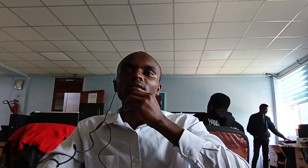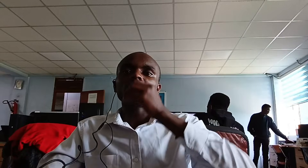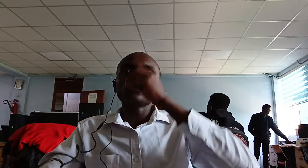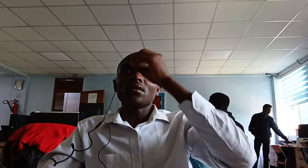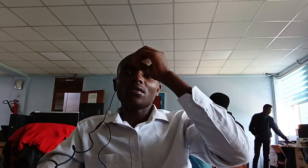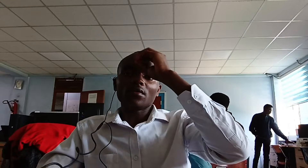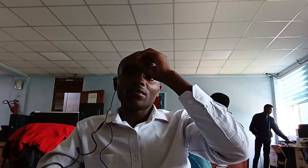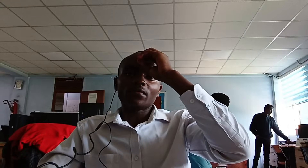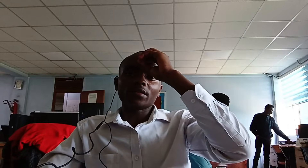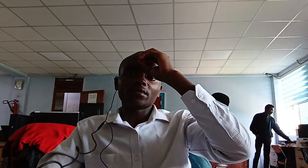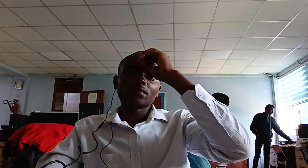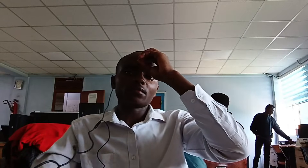orphan,